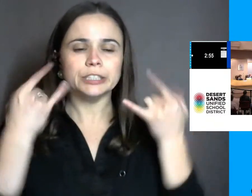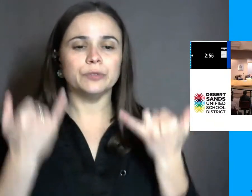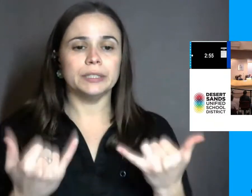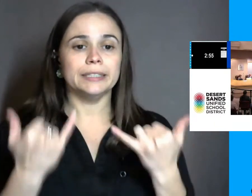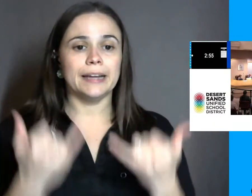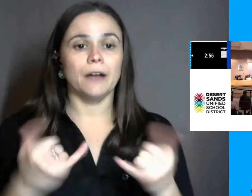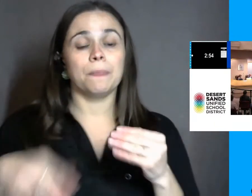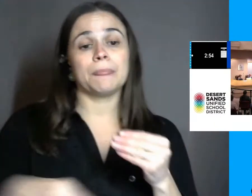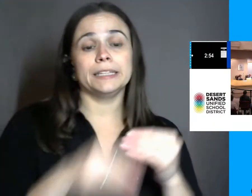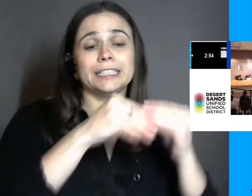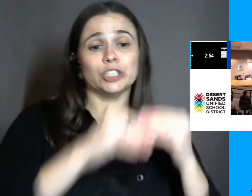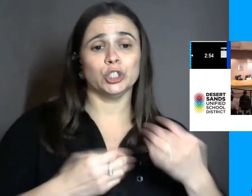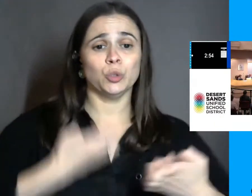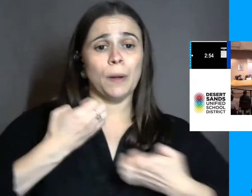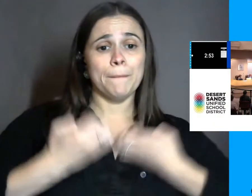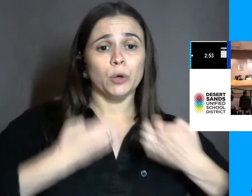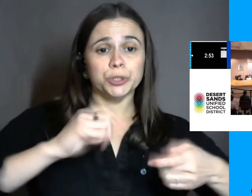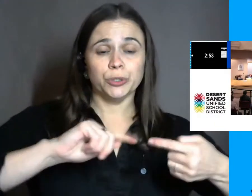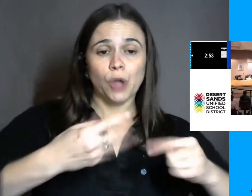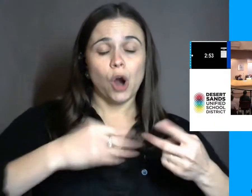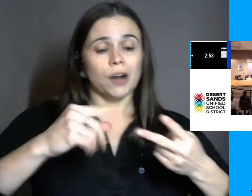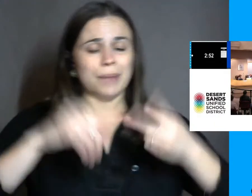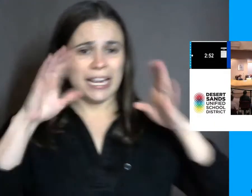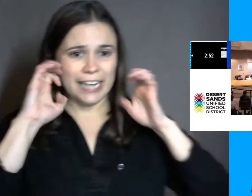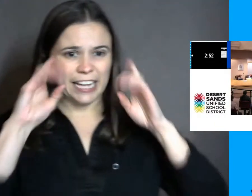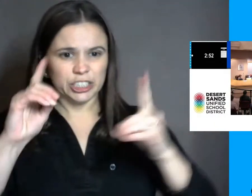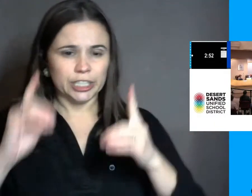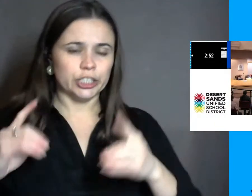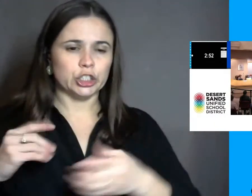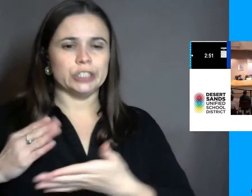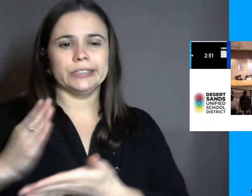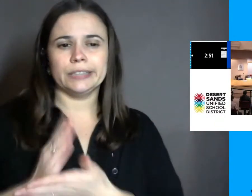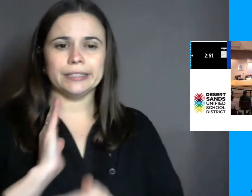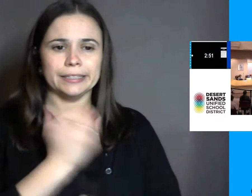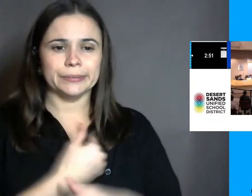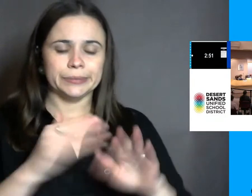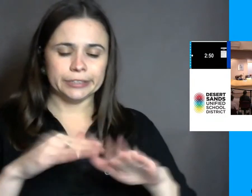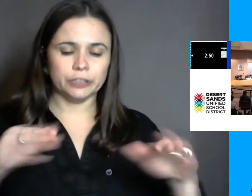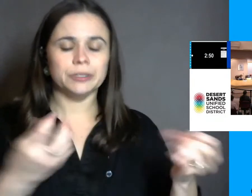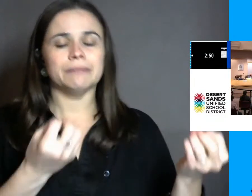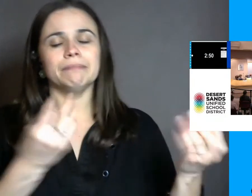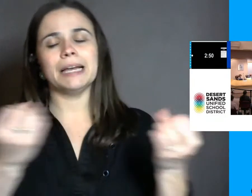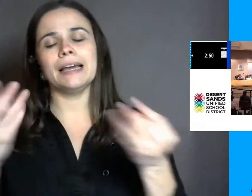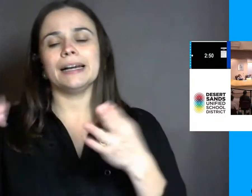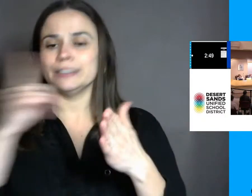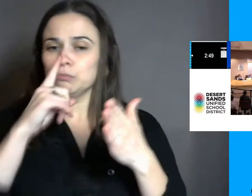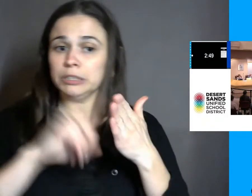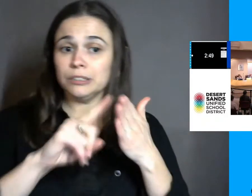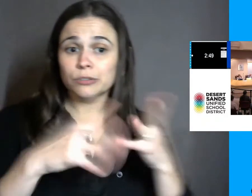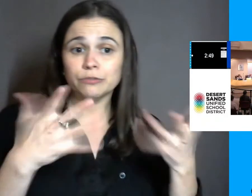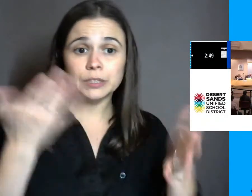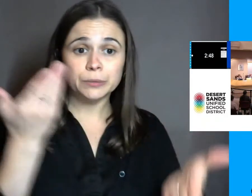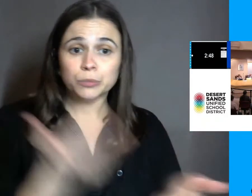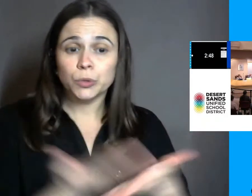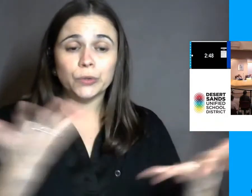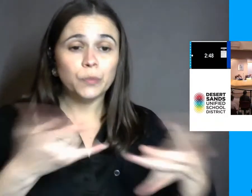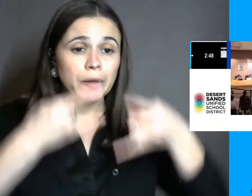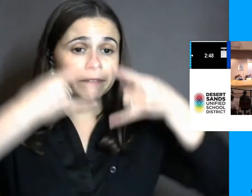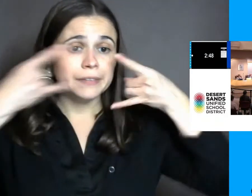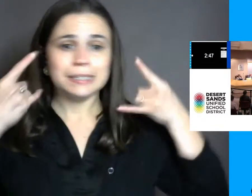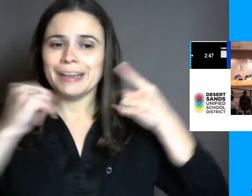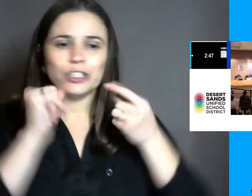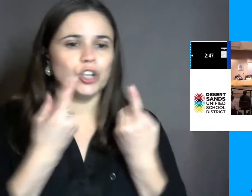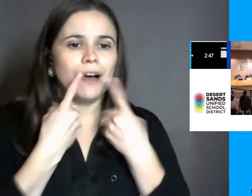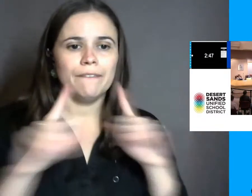and educationally stunting our children, multiple studies have proven face masks to be ineffective in preventing